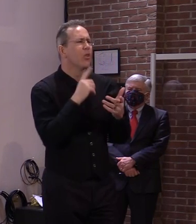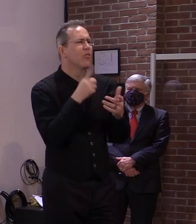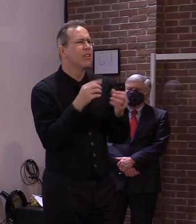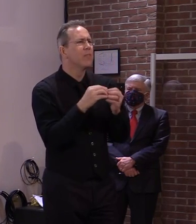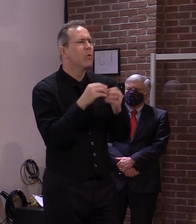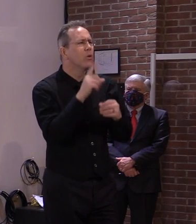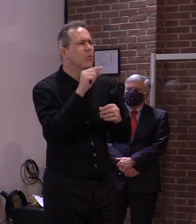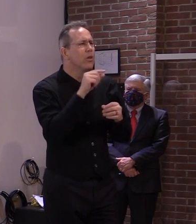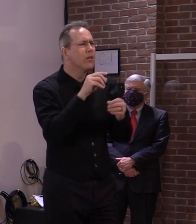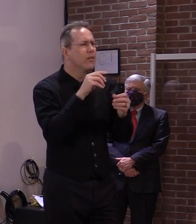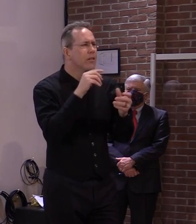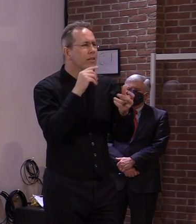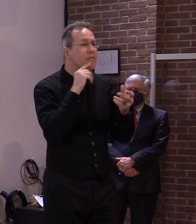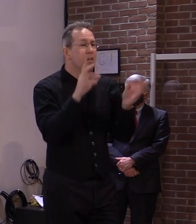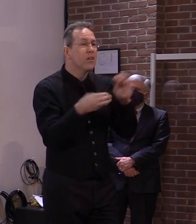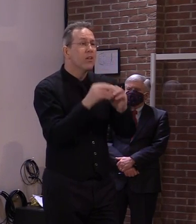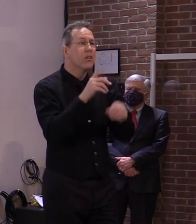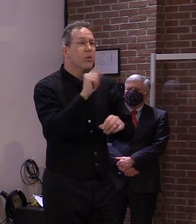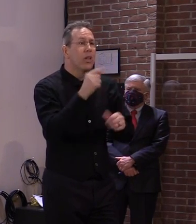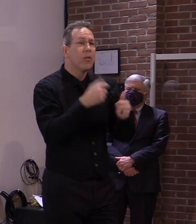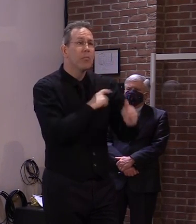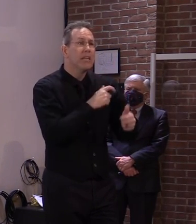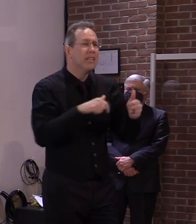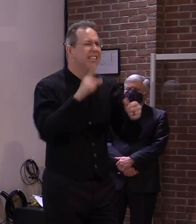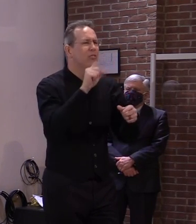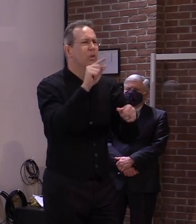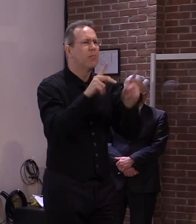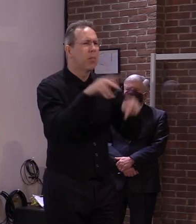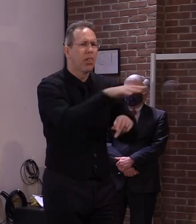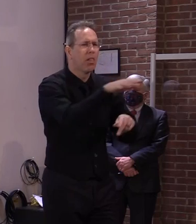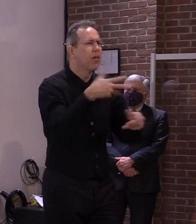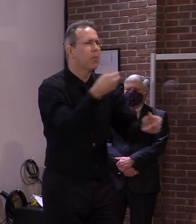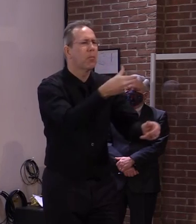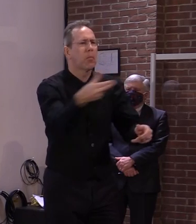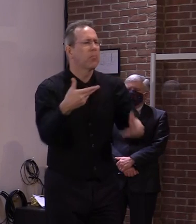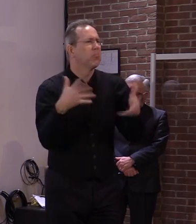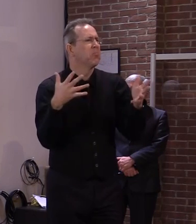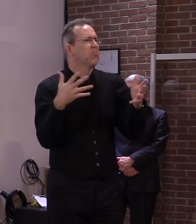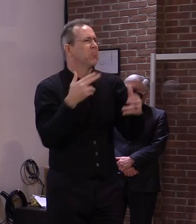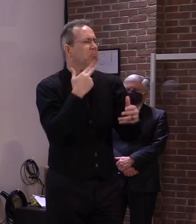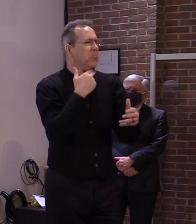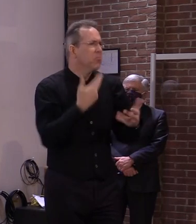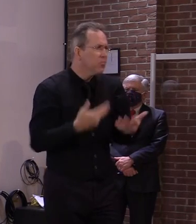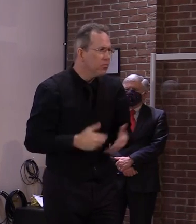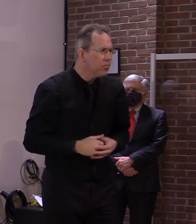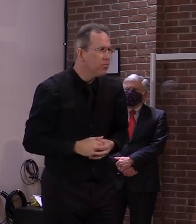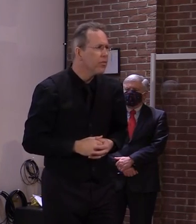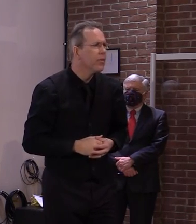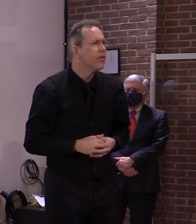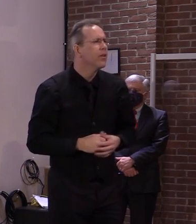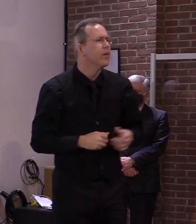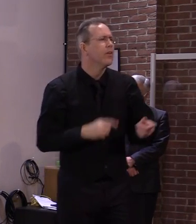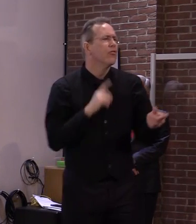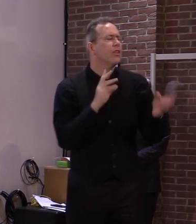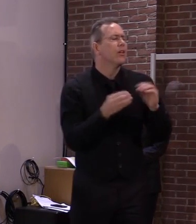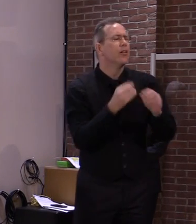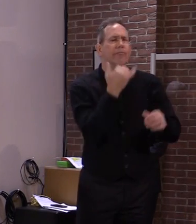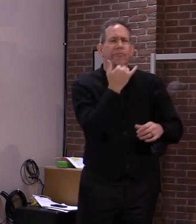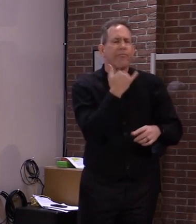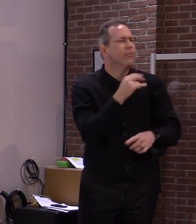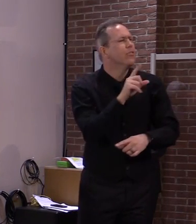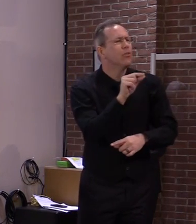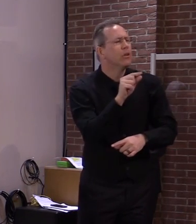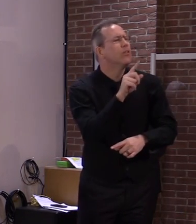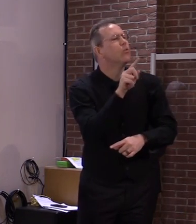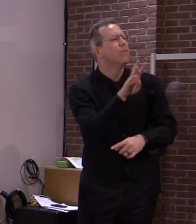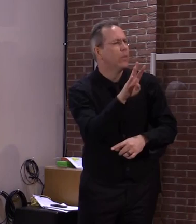I think that number would be 24. But again, the rubric that's been established based on the science is that we're trying to reduce